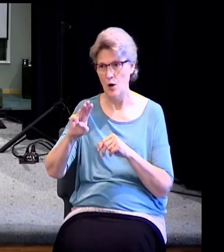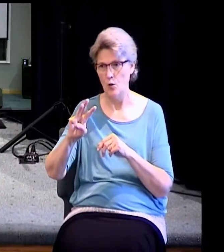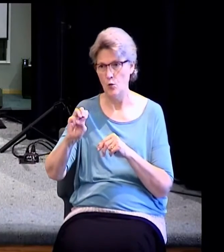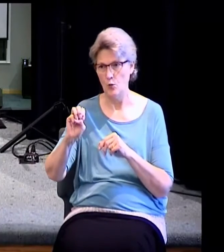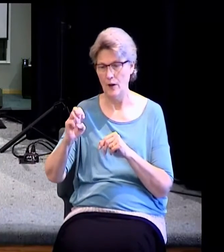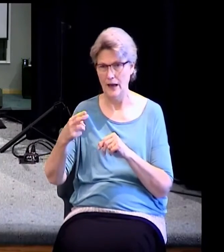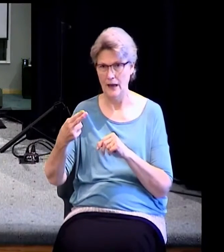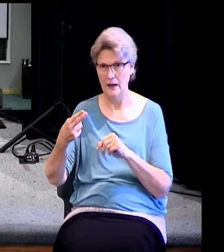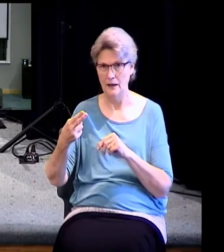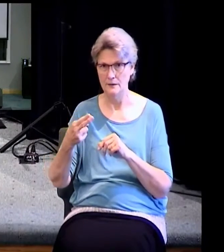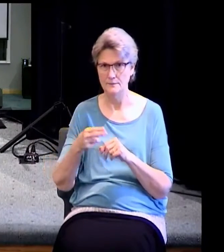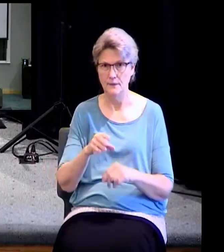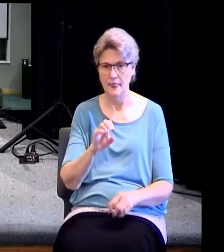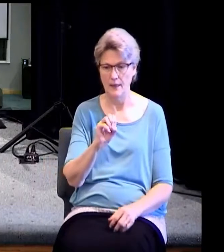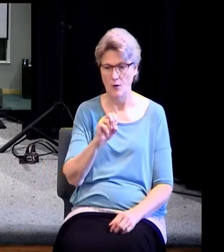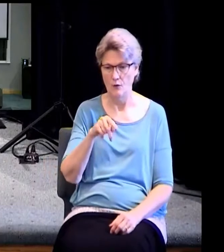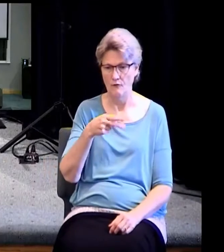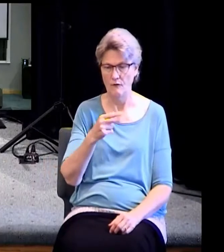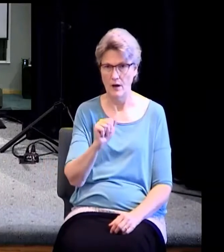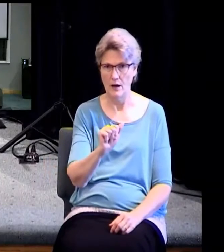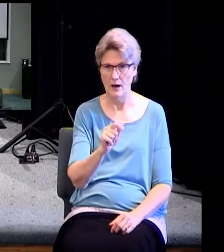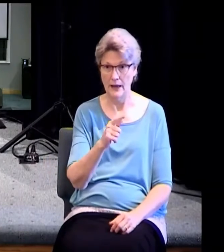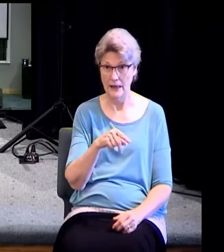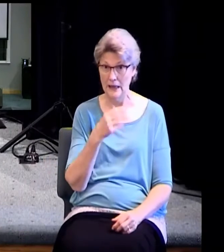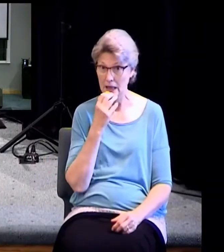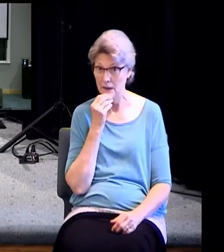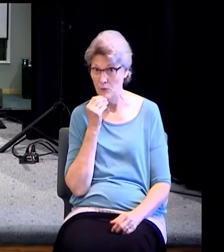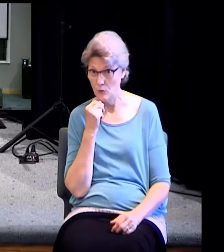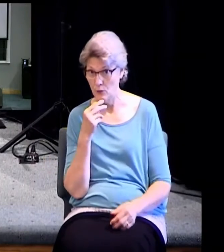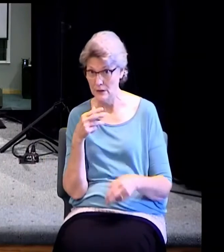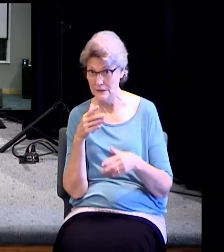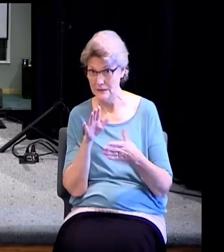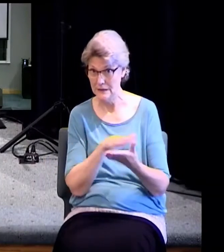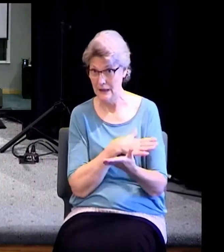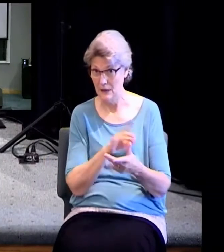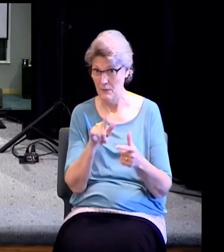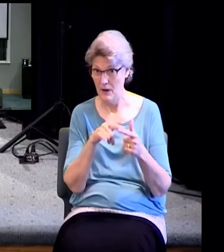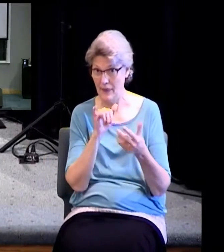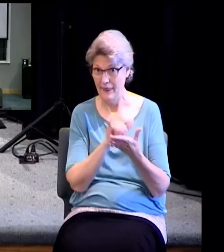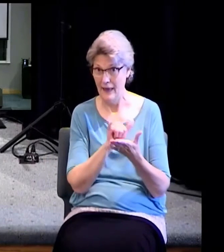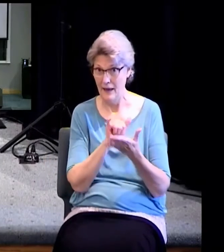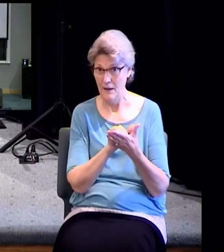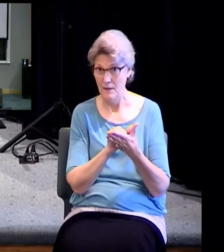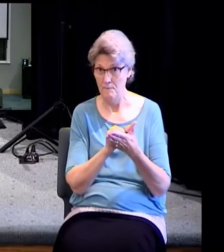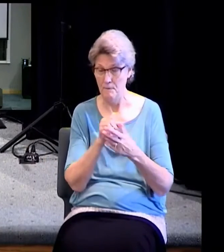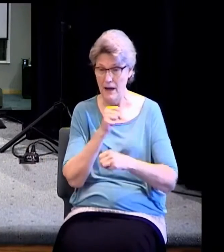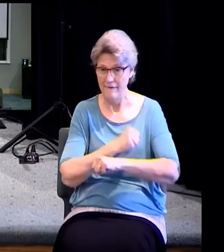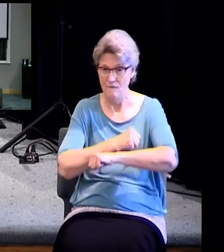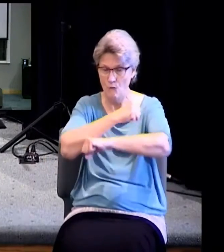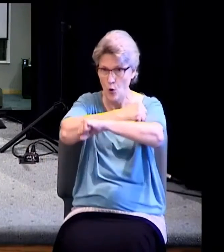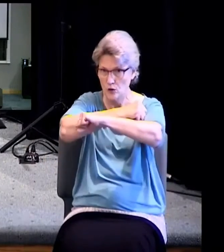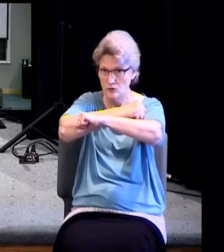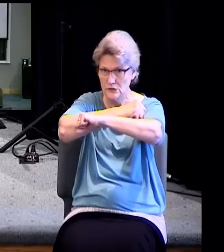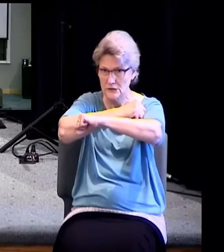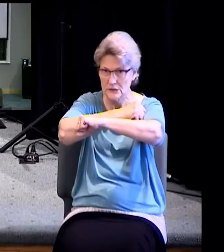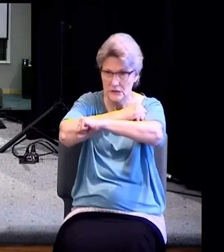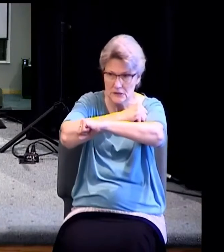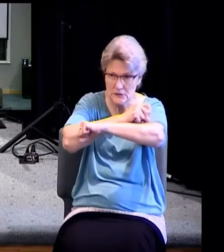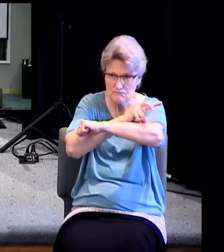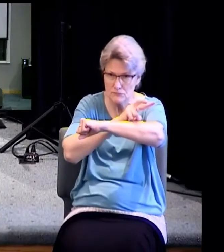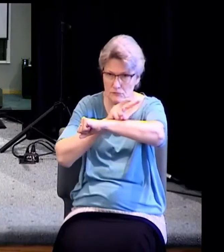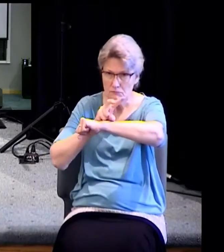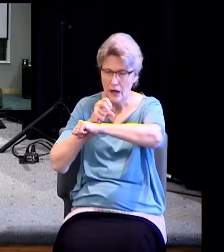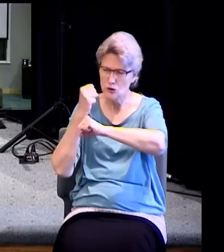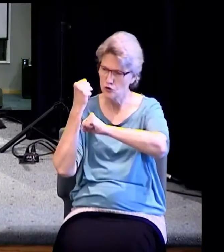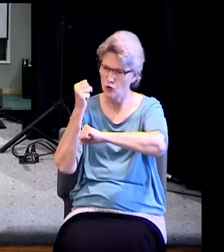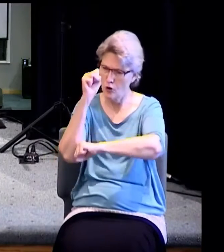Ophel, in the Hebrew, we sang about it today. My fortress, my